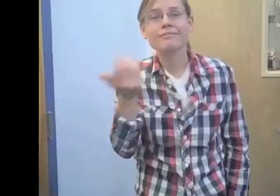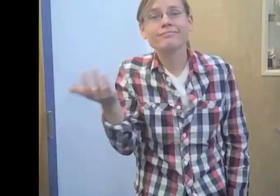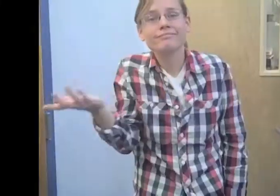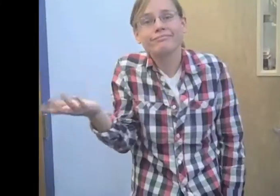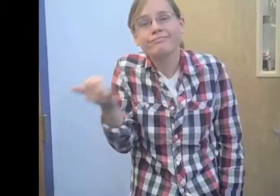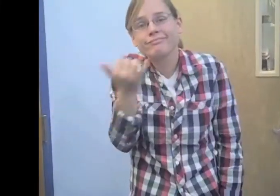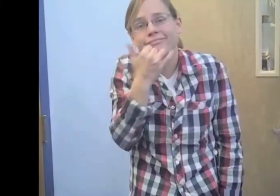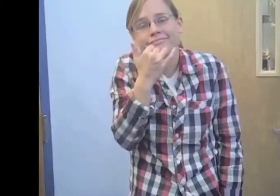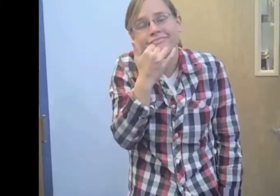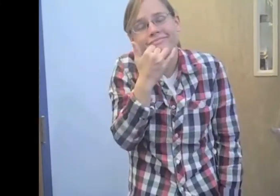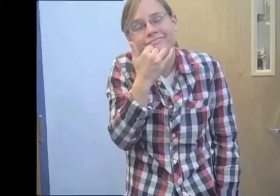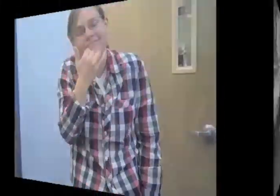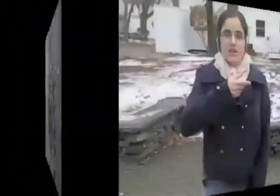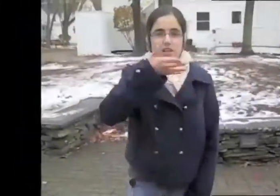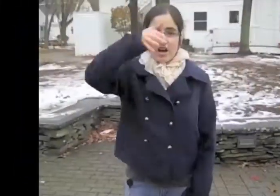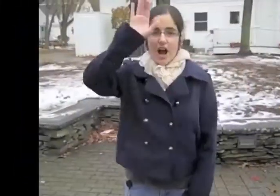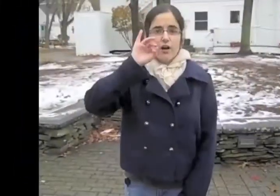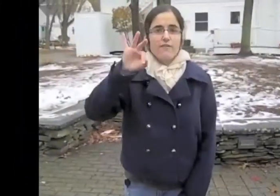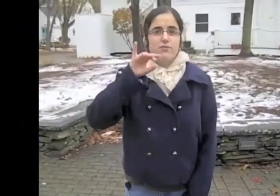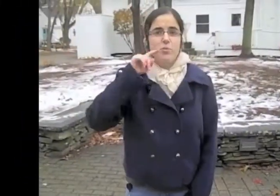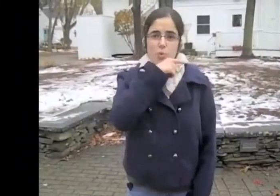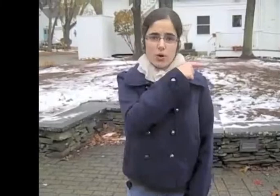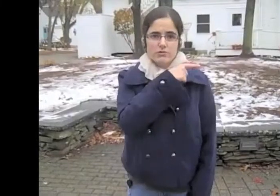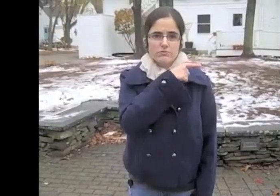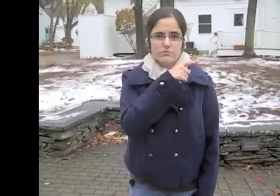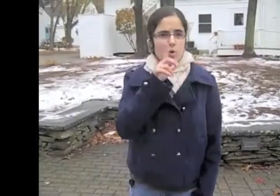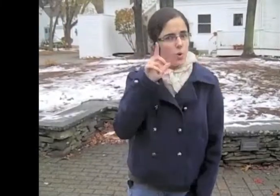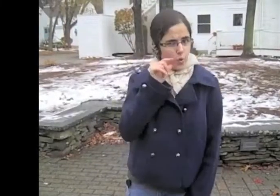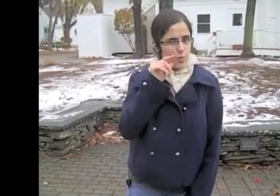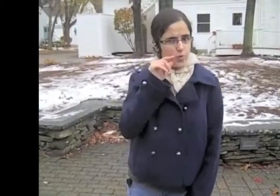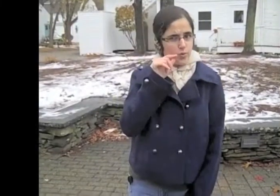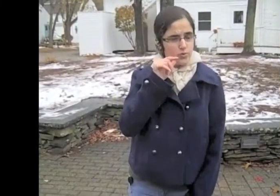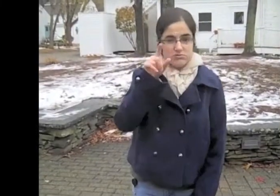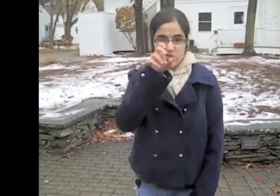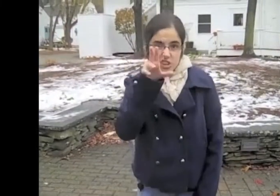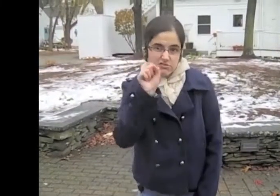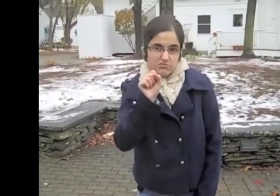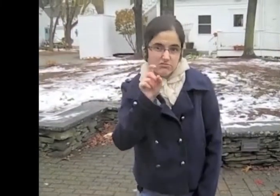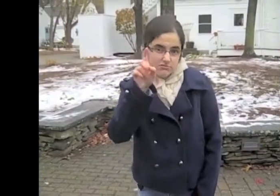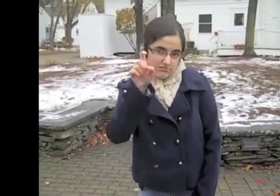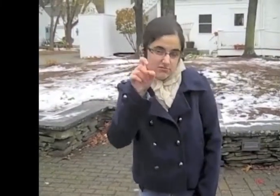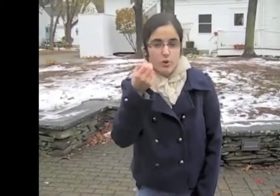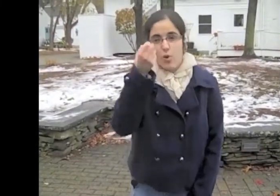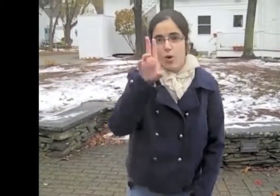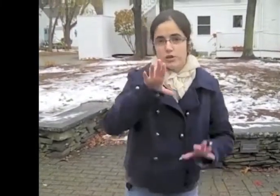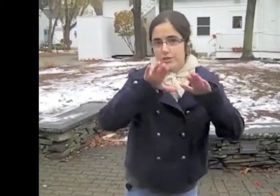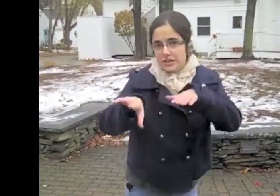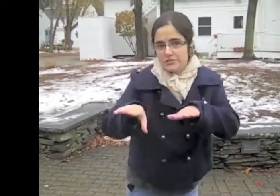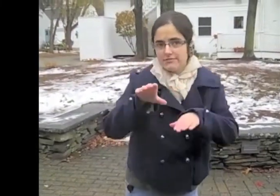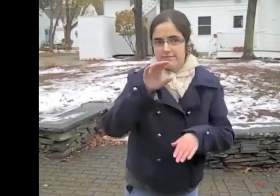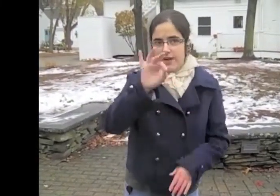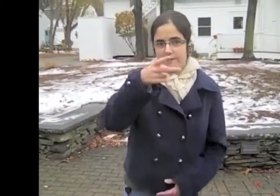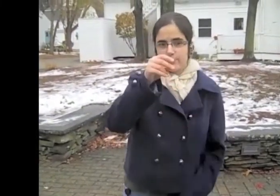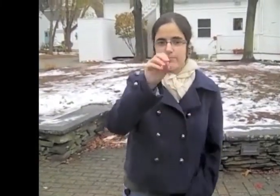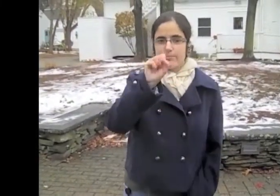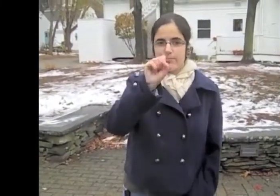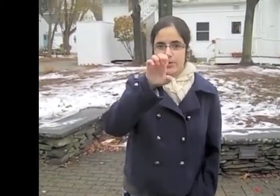Okay, I guess I got it wrong. Who is the god of corn? Is Zeus, god of the sea, Poseidon?